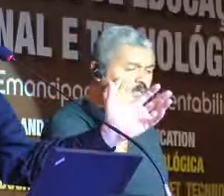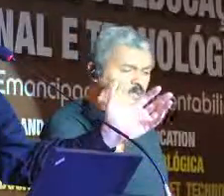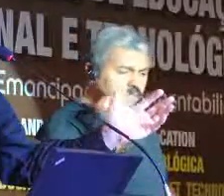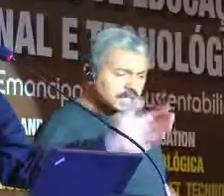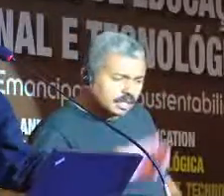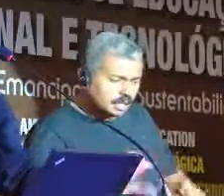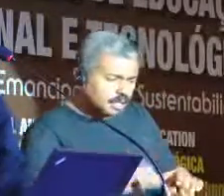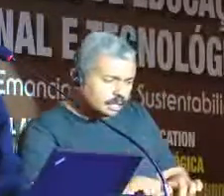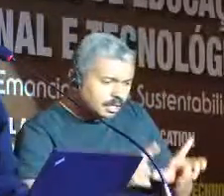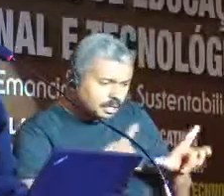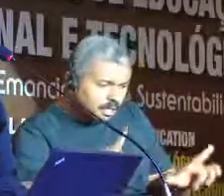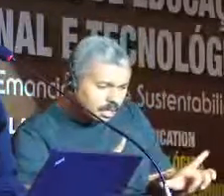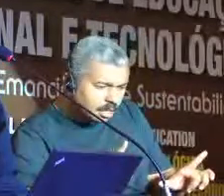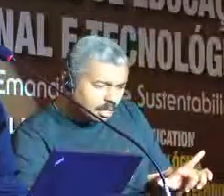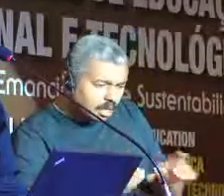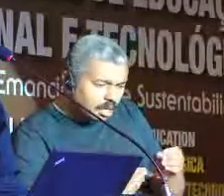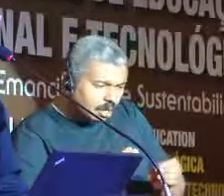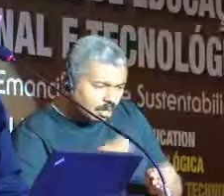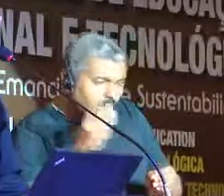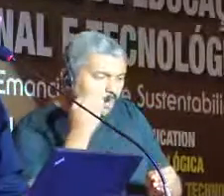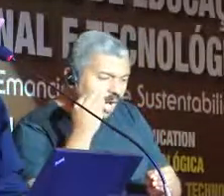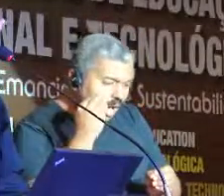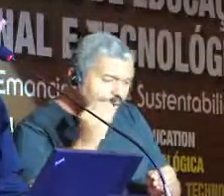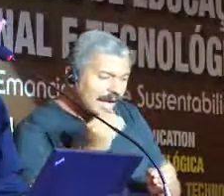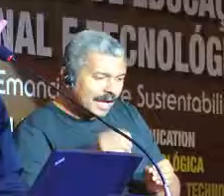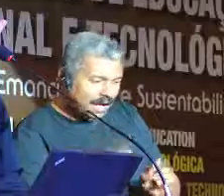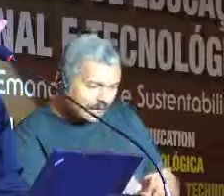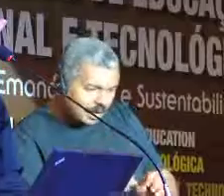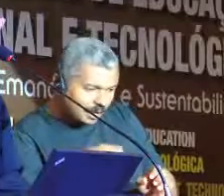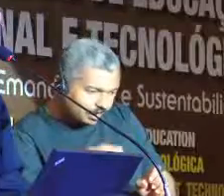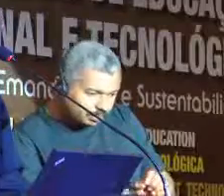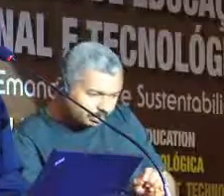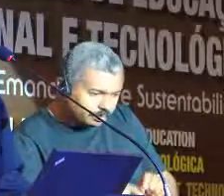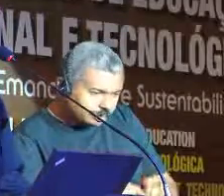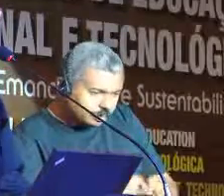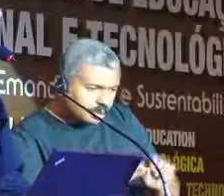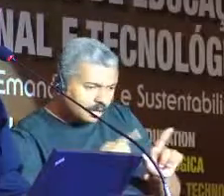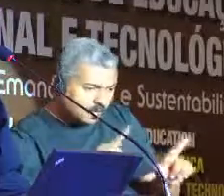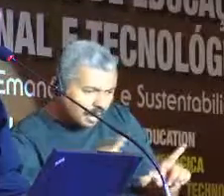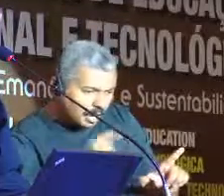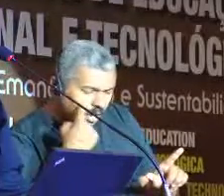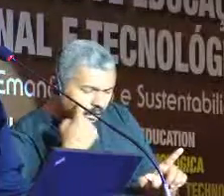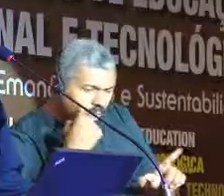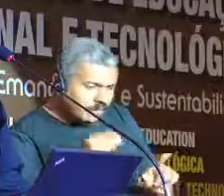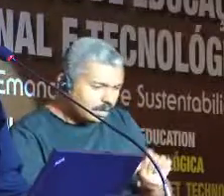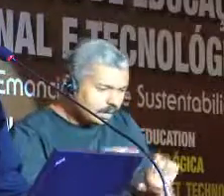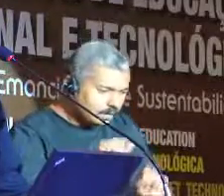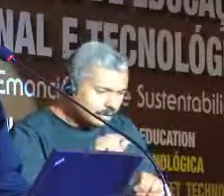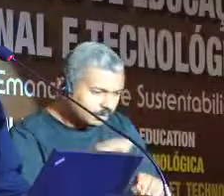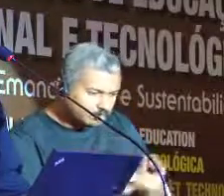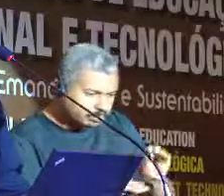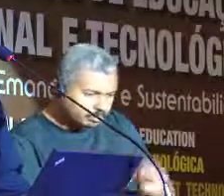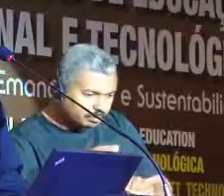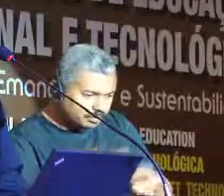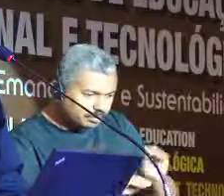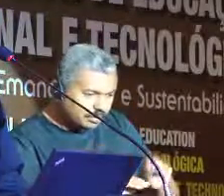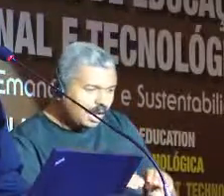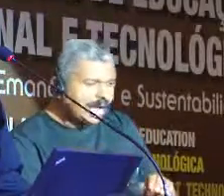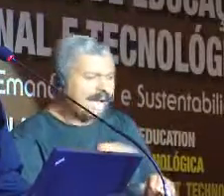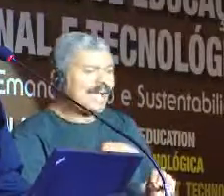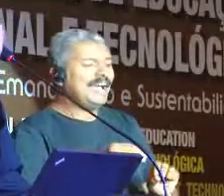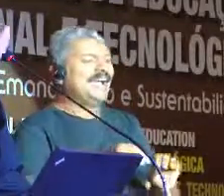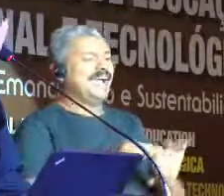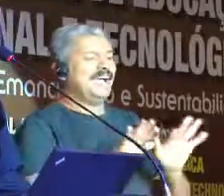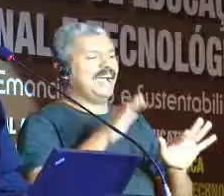work. They get taught twice. If you want to teach the students how to collaborate to improve